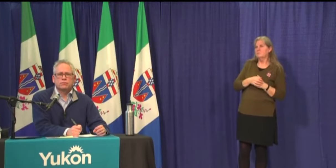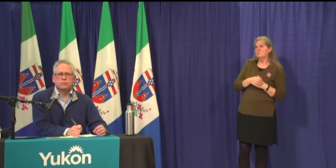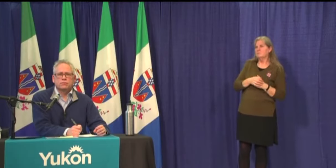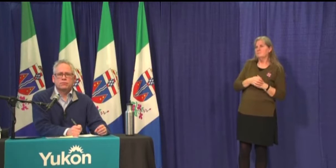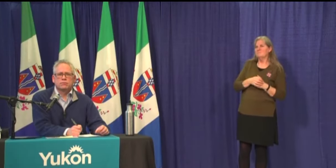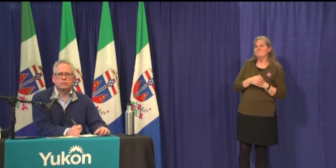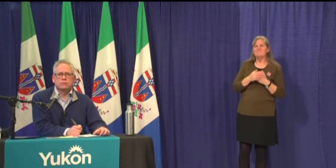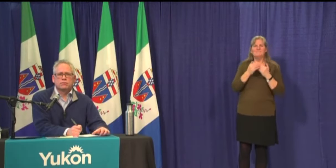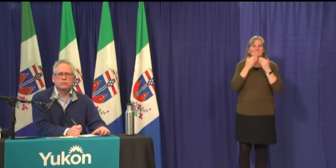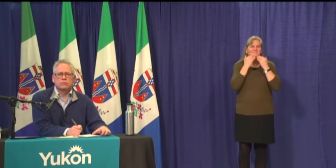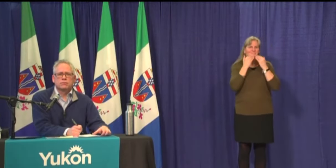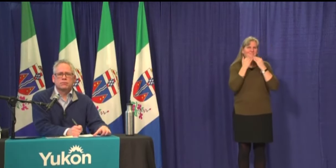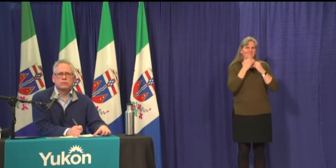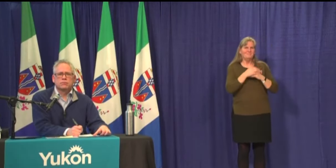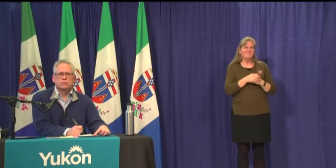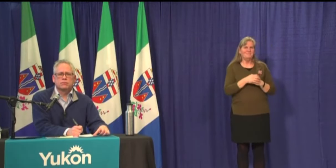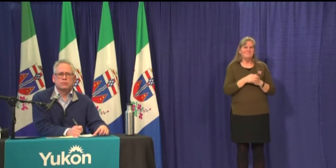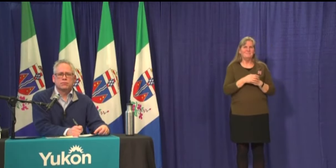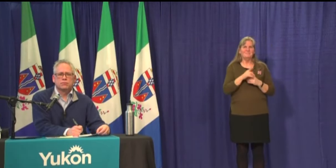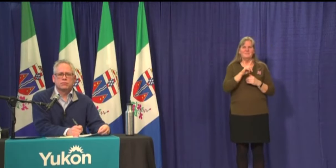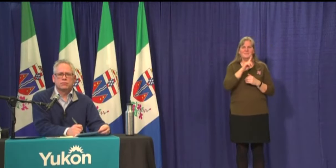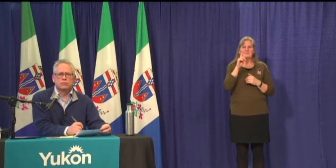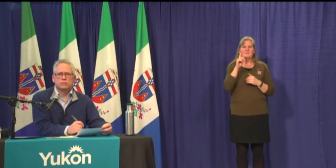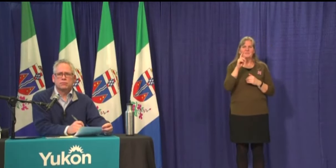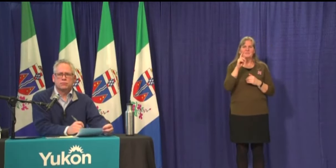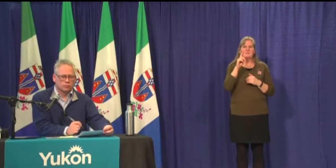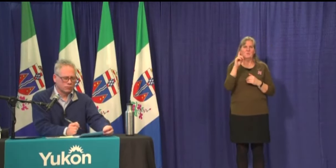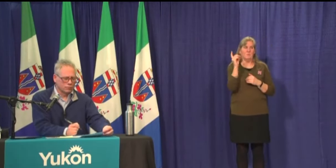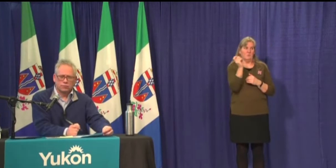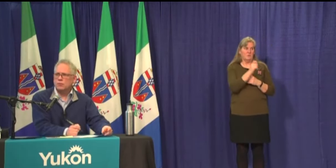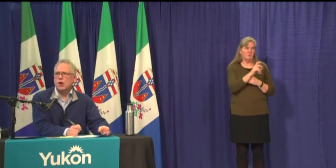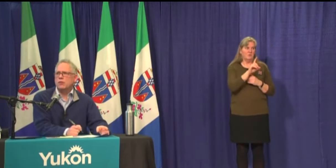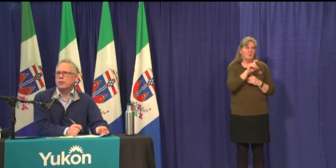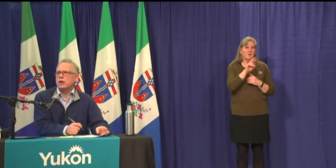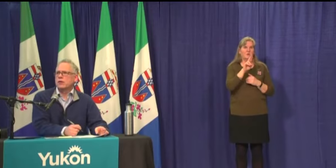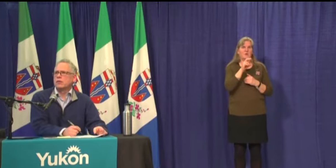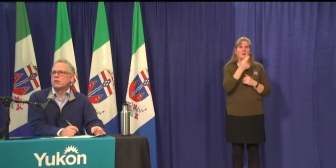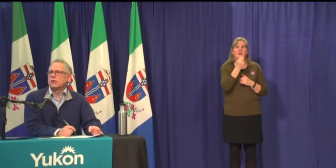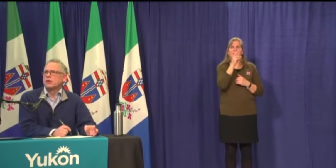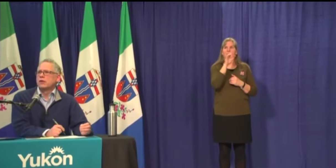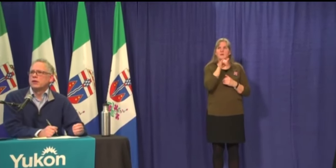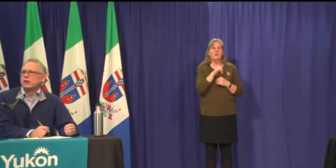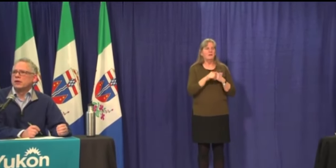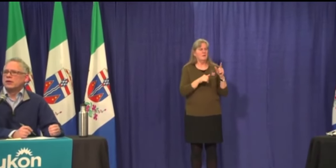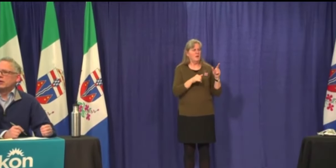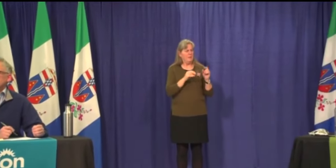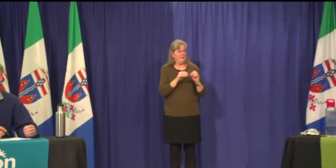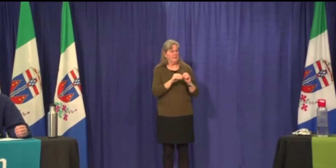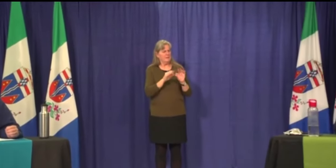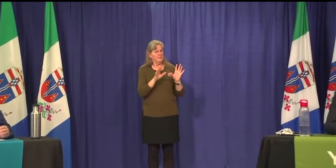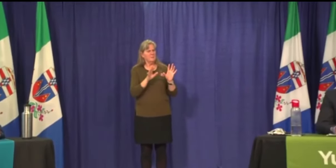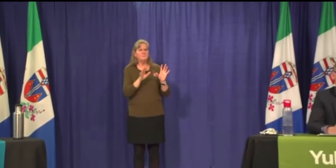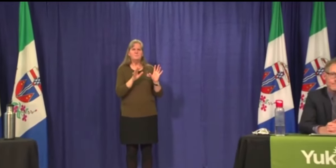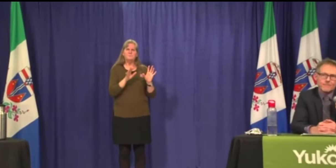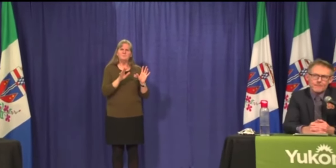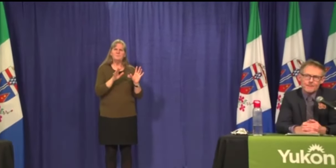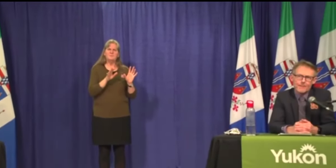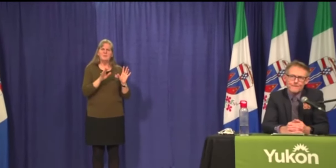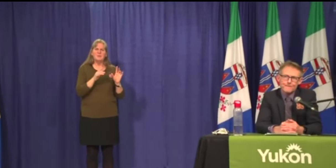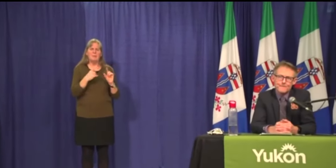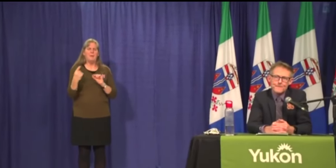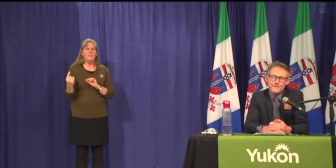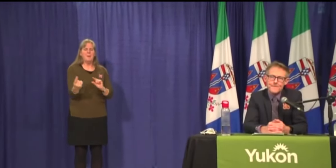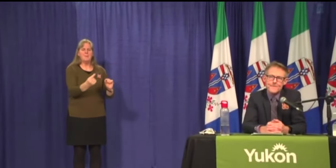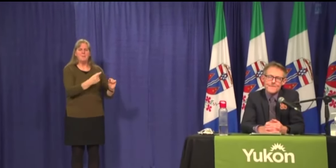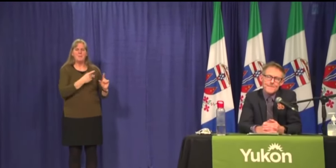Thank you. The second question was for Dr. Hanley. And I'm looking sort of to clarify some rumors that are